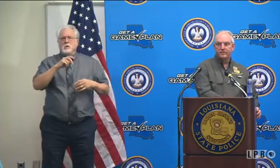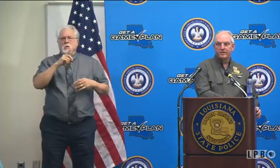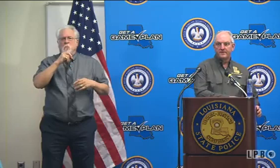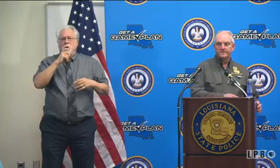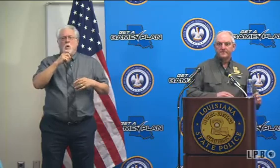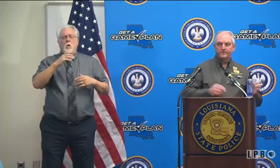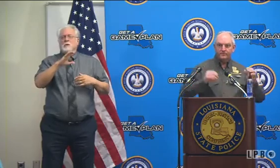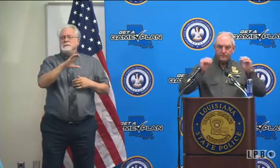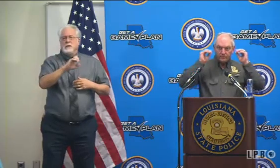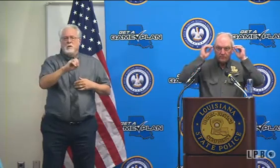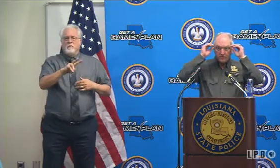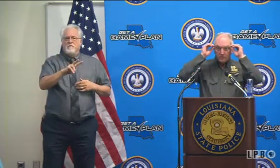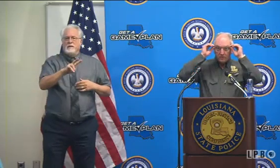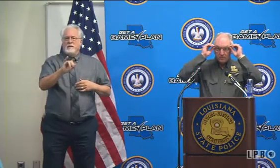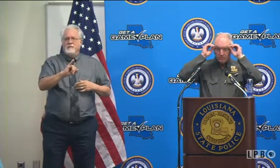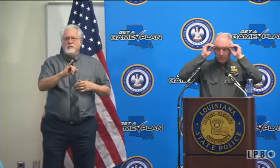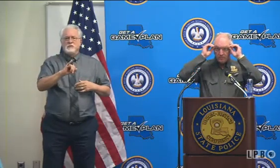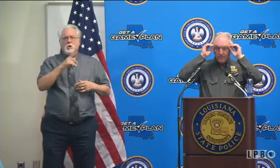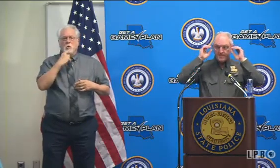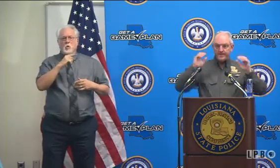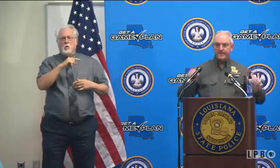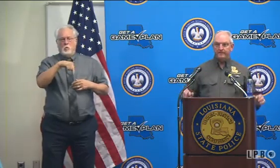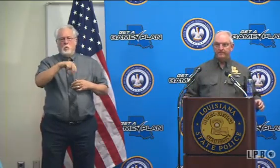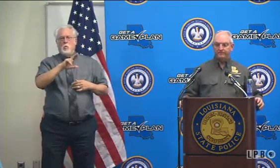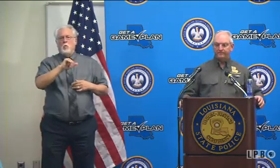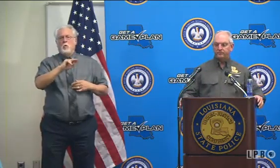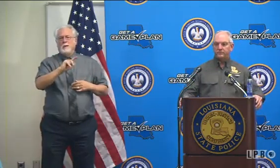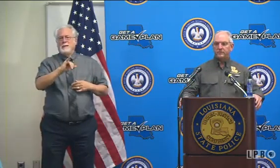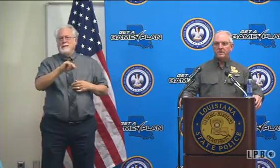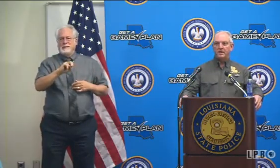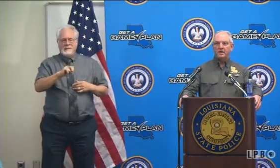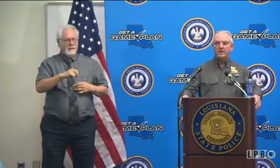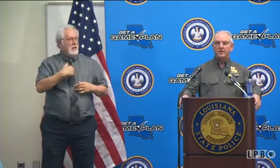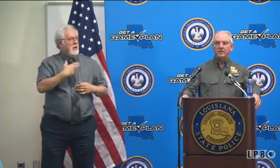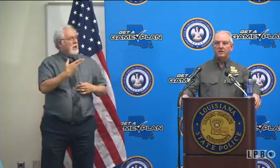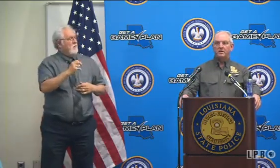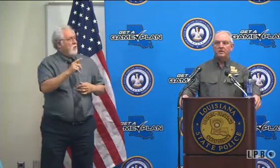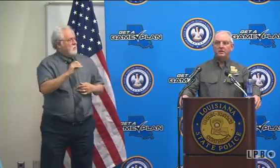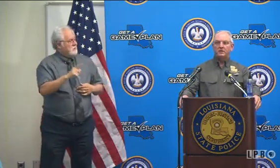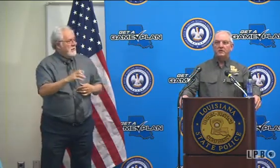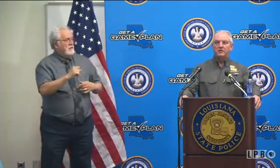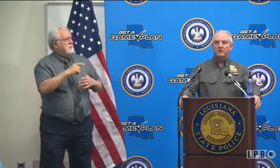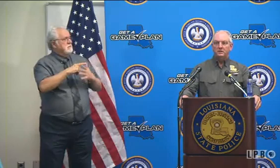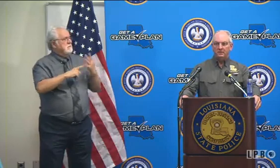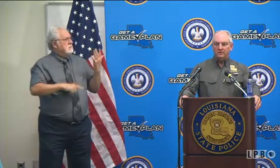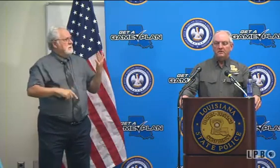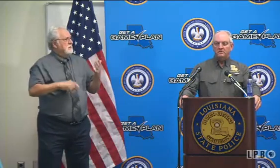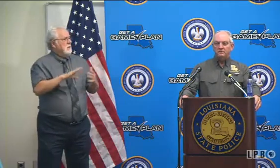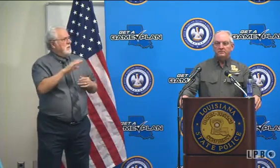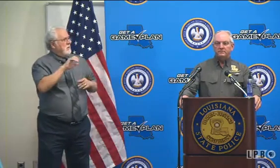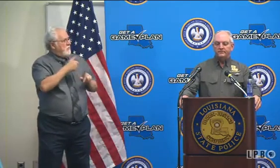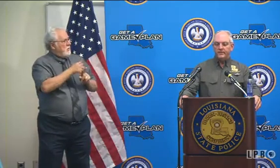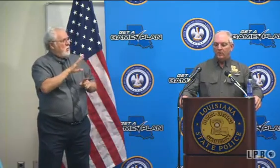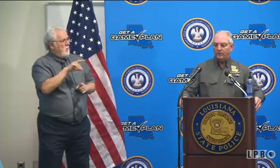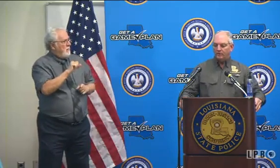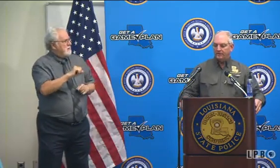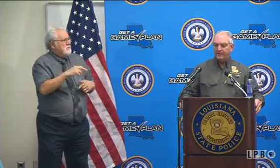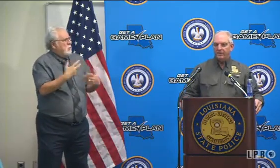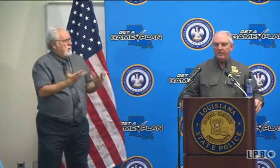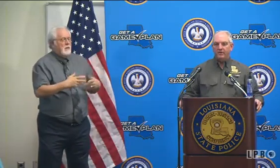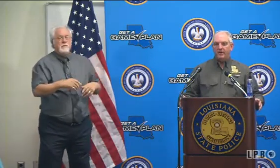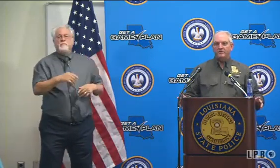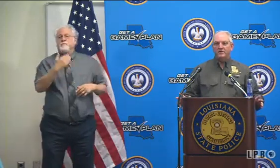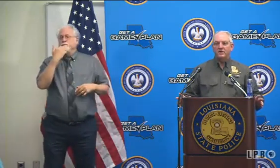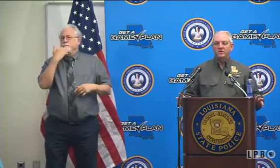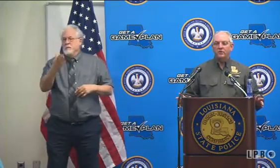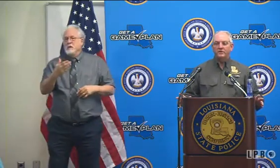coronavirus infection? Do you have quarantine wings in these hotels? Do you have ways to ship these people in their own buses? Or how are you handling those people? Well,